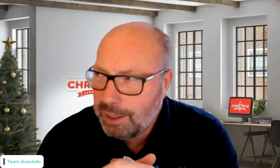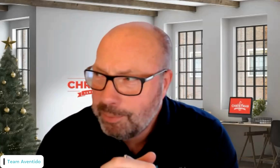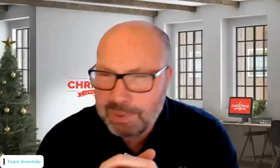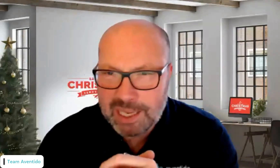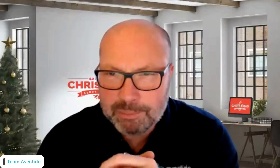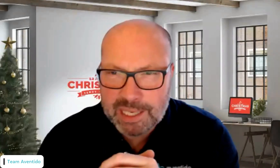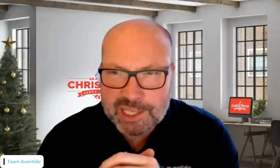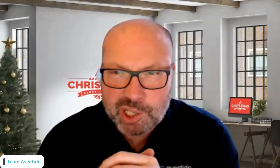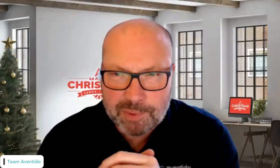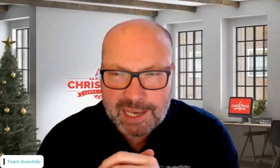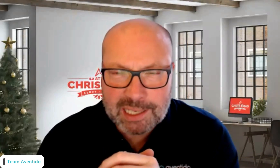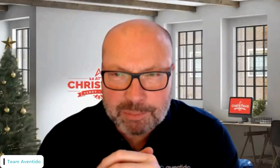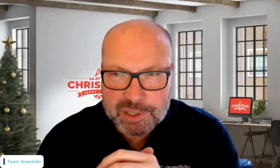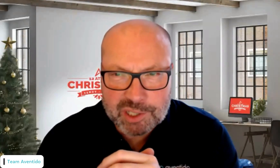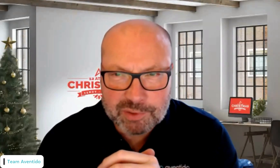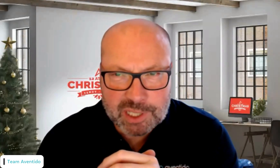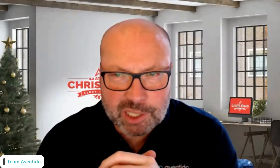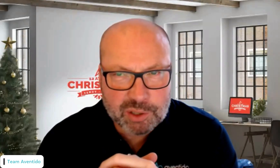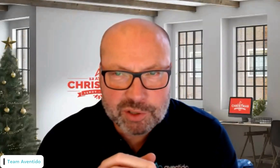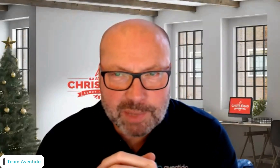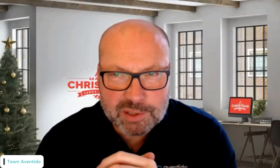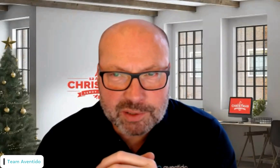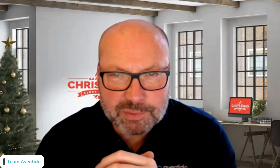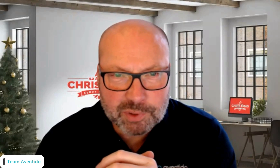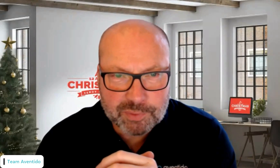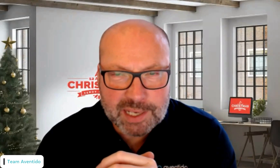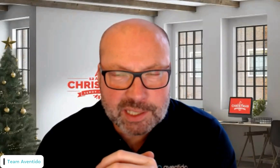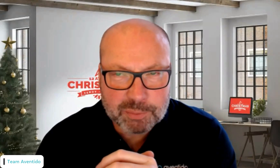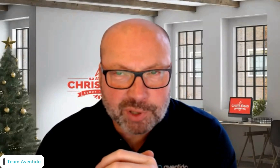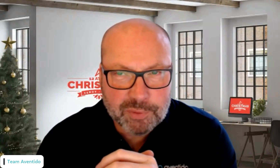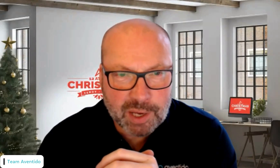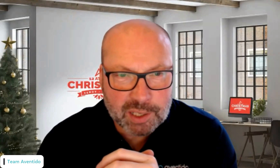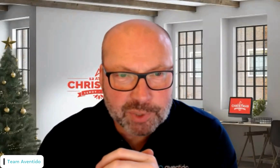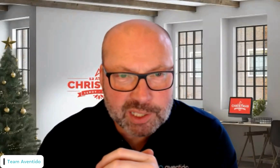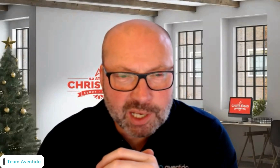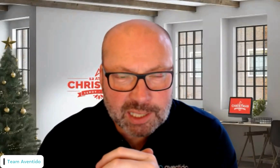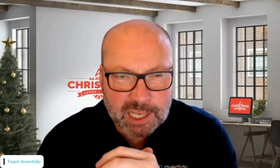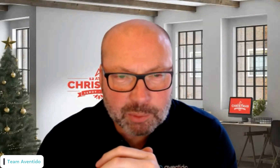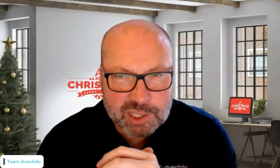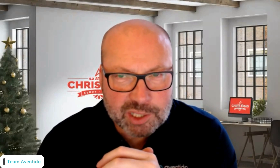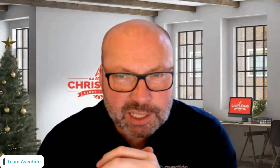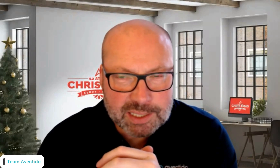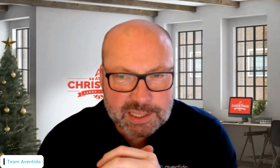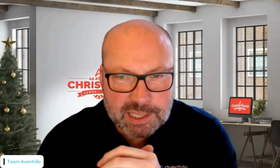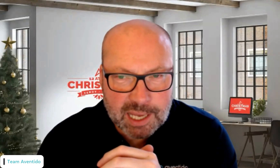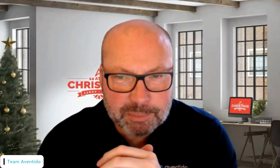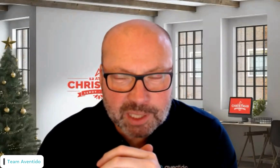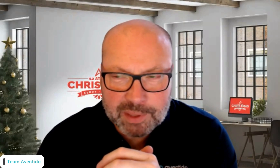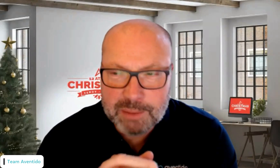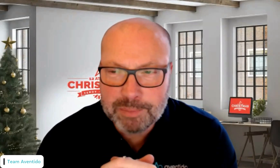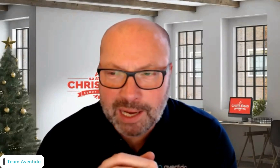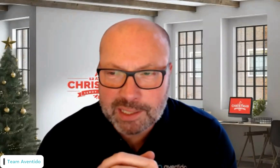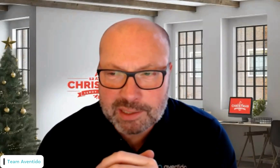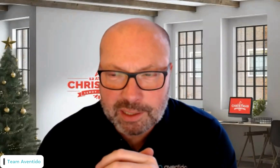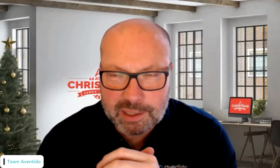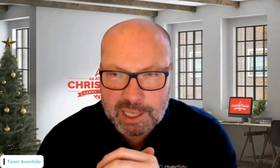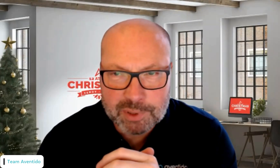maybe indirectly, but she did a huge amount of sort of raising the profile of British Sign Language, and the impact here in the UK